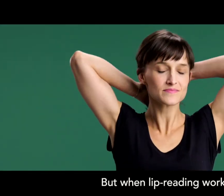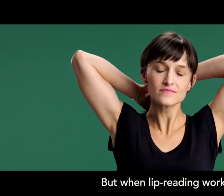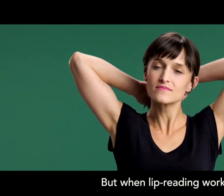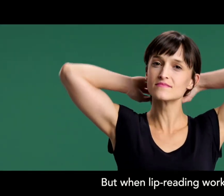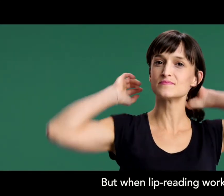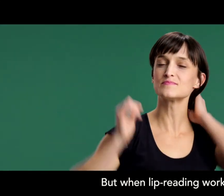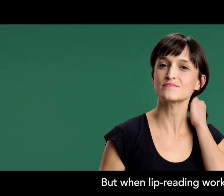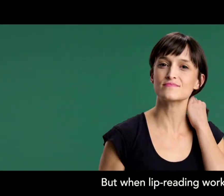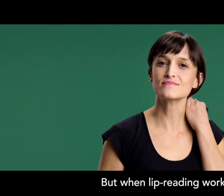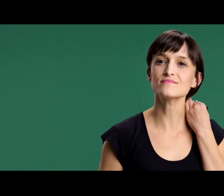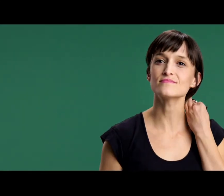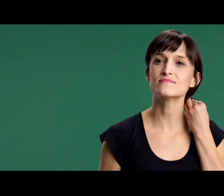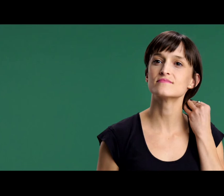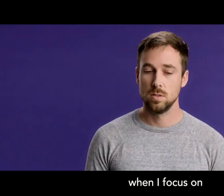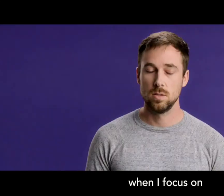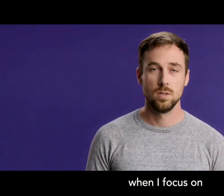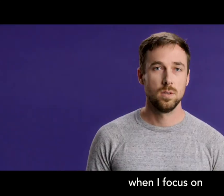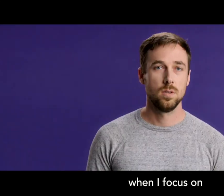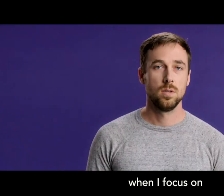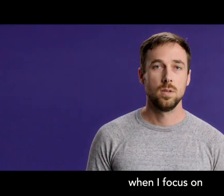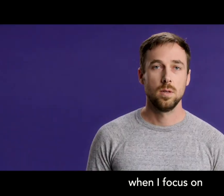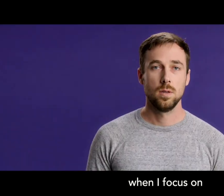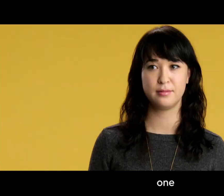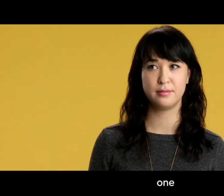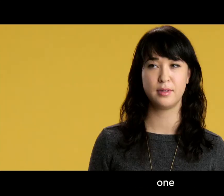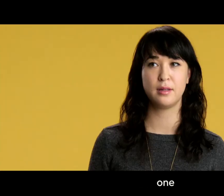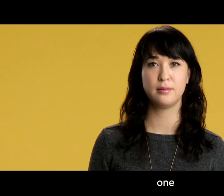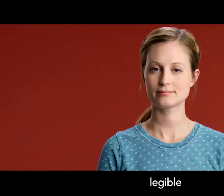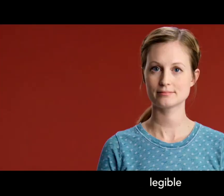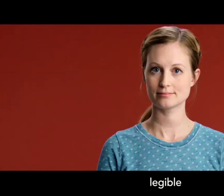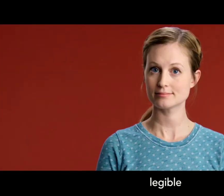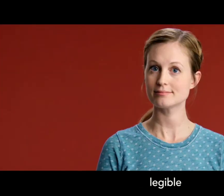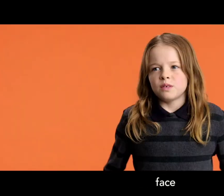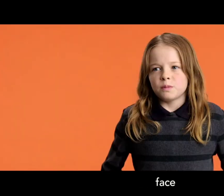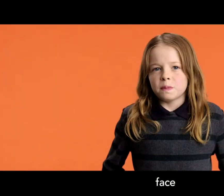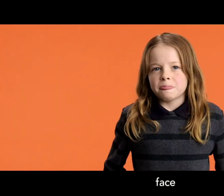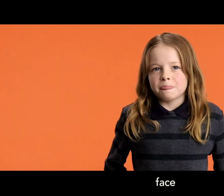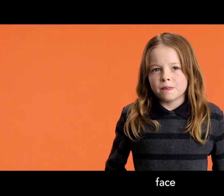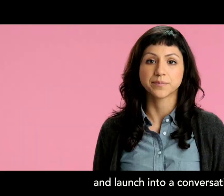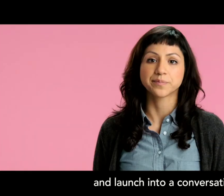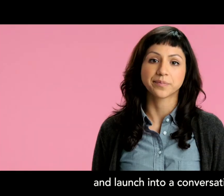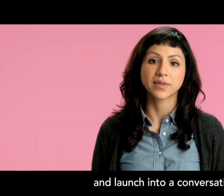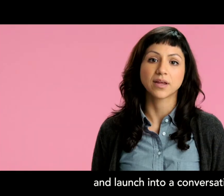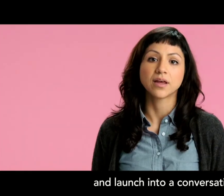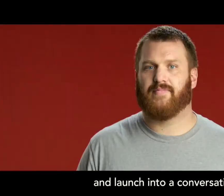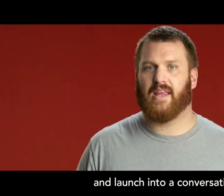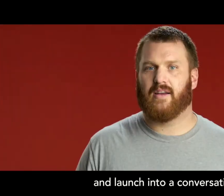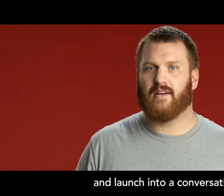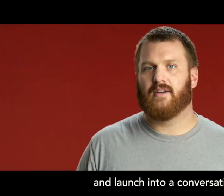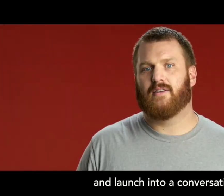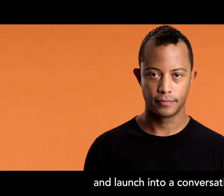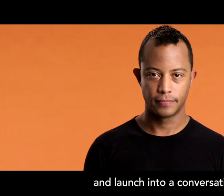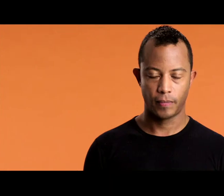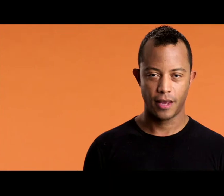But when lip reading works, when I focus on one legible face and launch into a